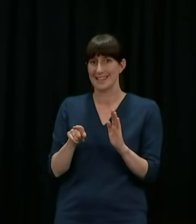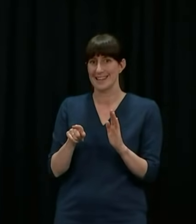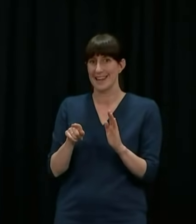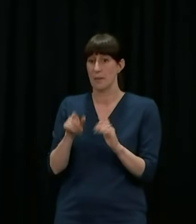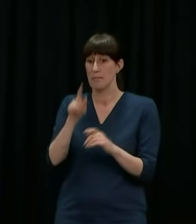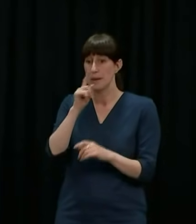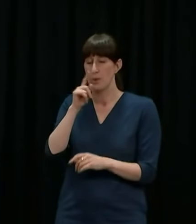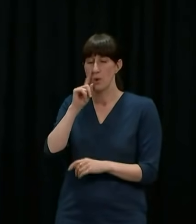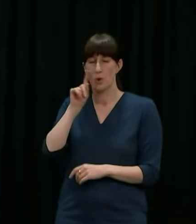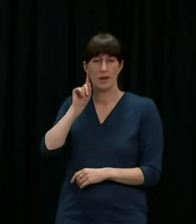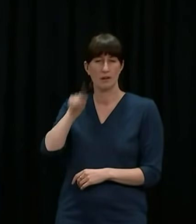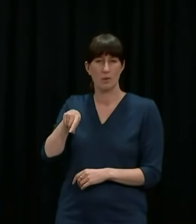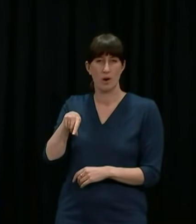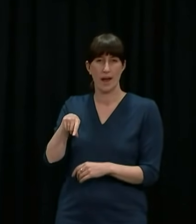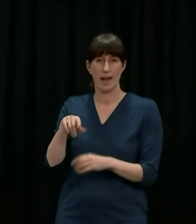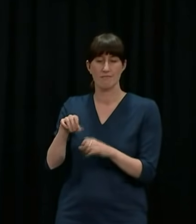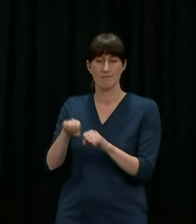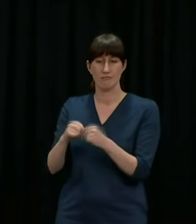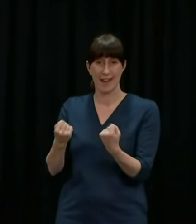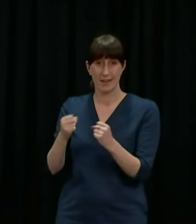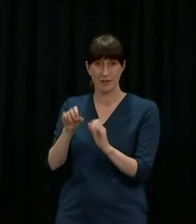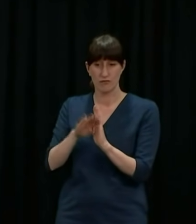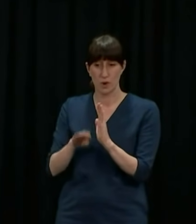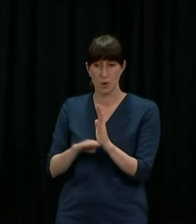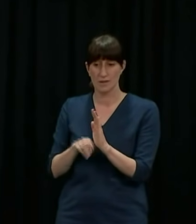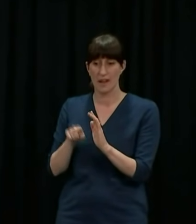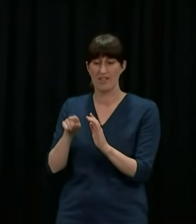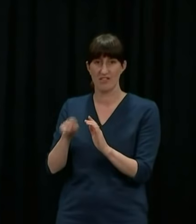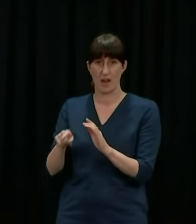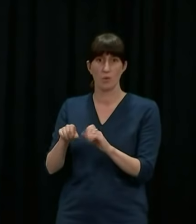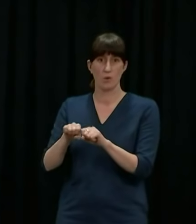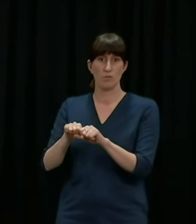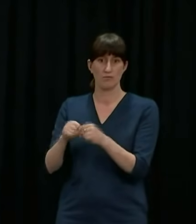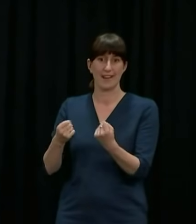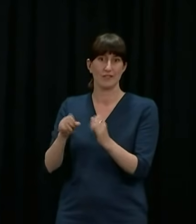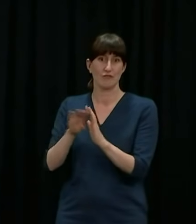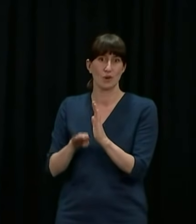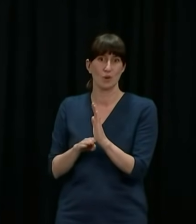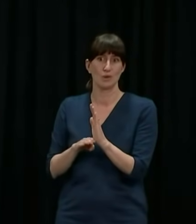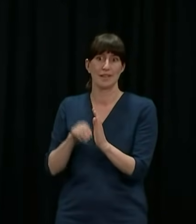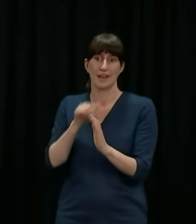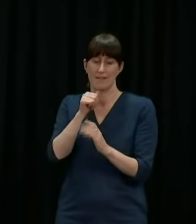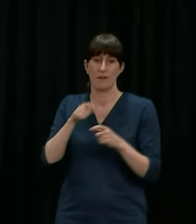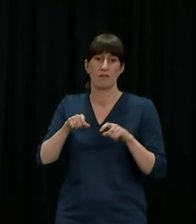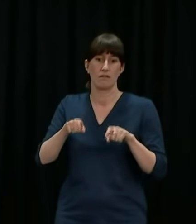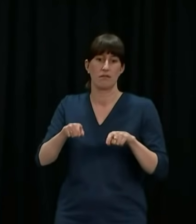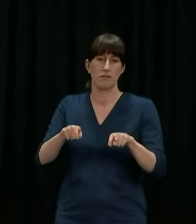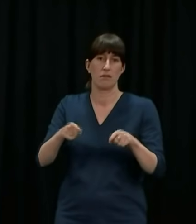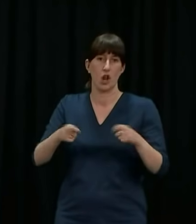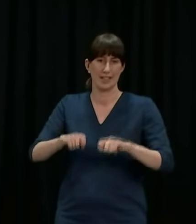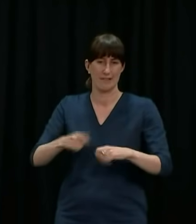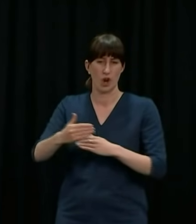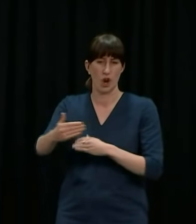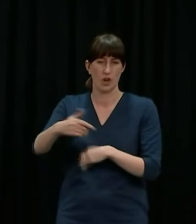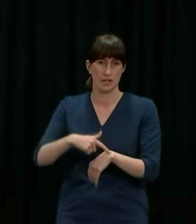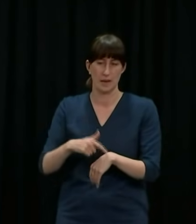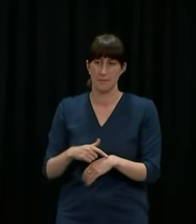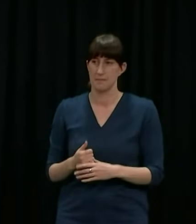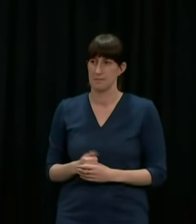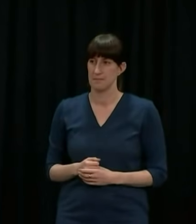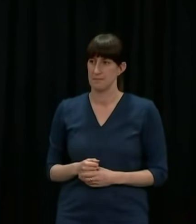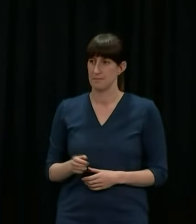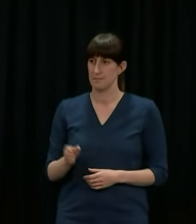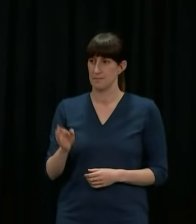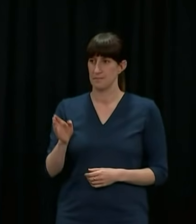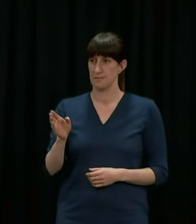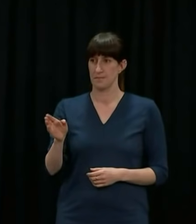bit, and the effectiveness of those alert levels diminishes quite significantly. Jane, I said I'll come back to you. Can you please put a figure on how many 10 and unders,